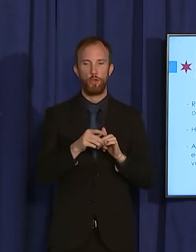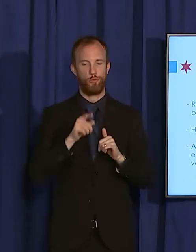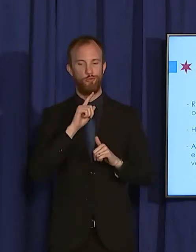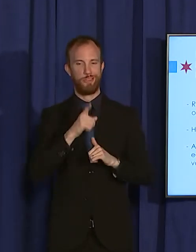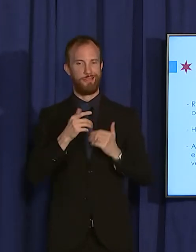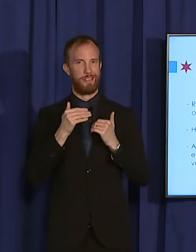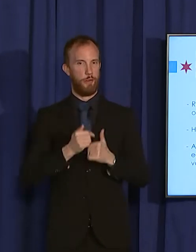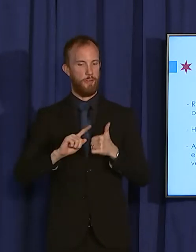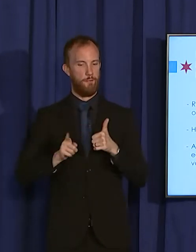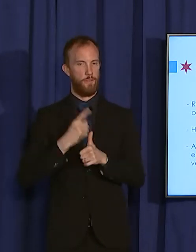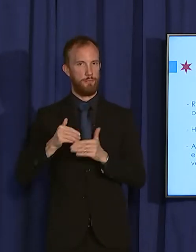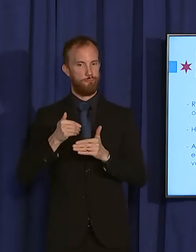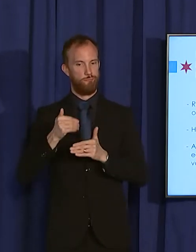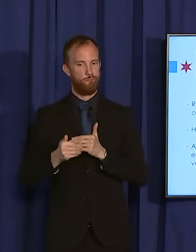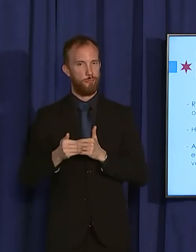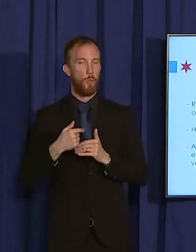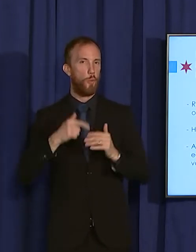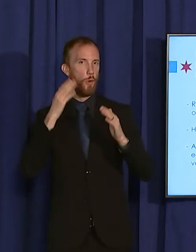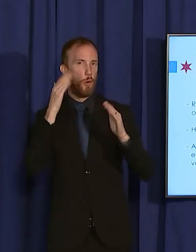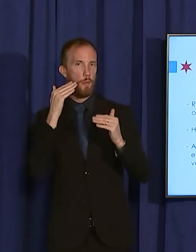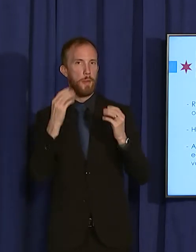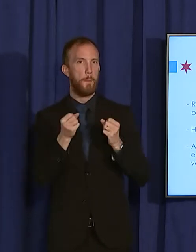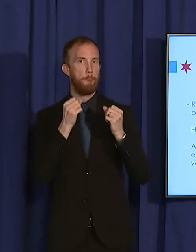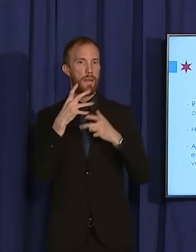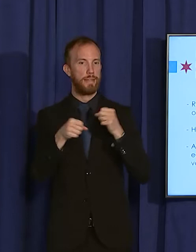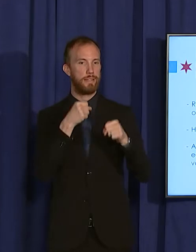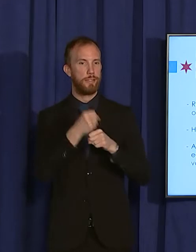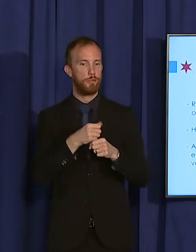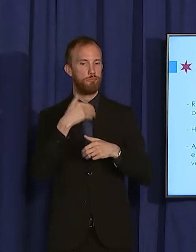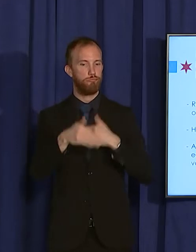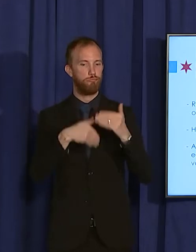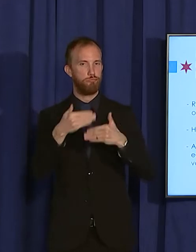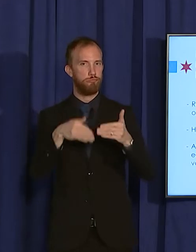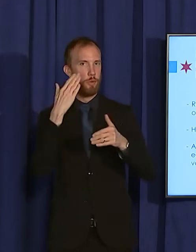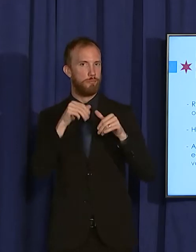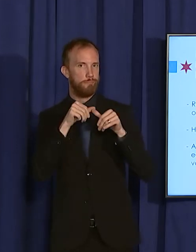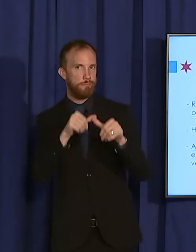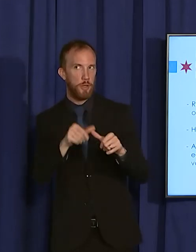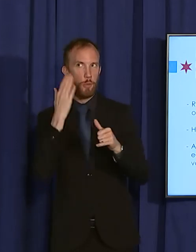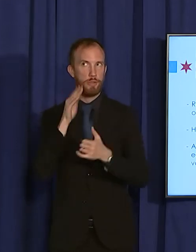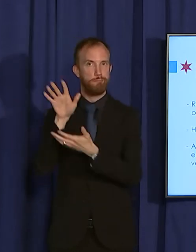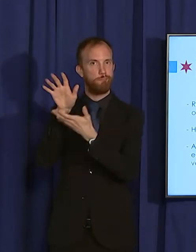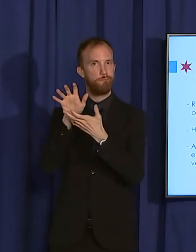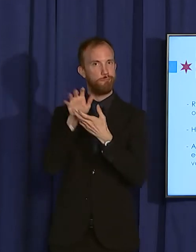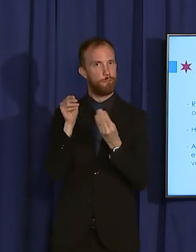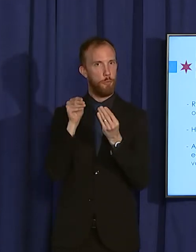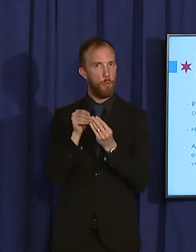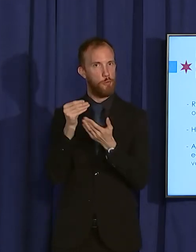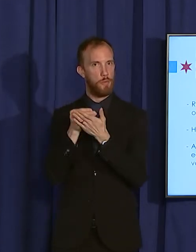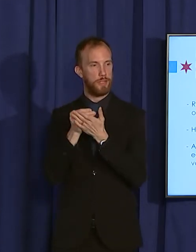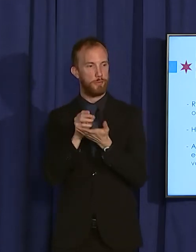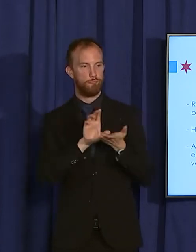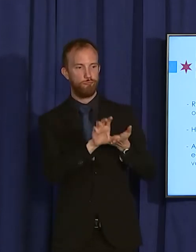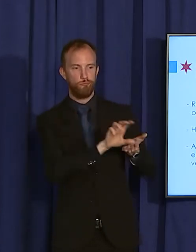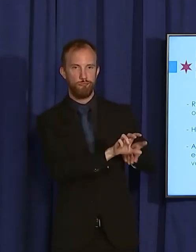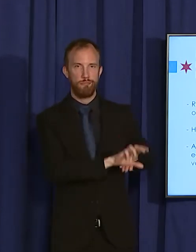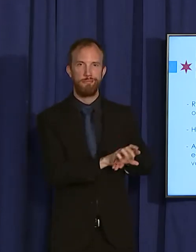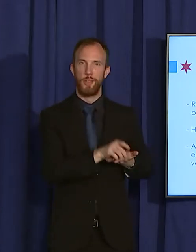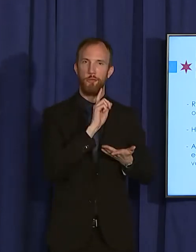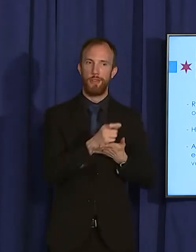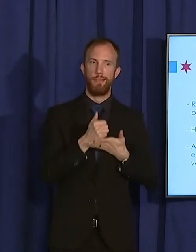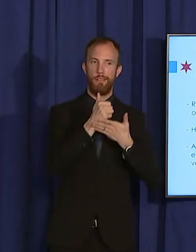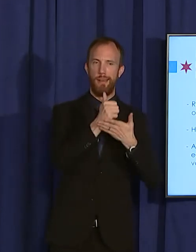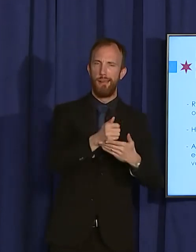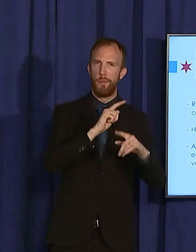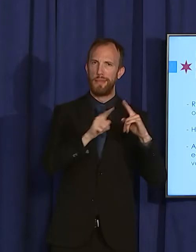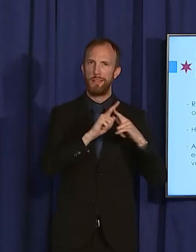this will be a multi-year work with additional funding that will come in. And we really see this as a way to get at a lot of the health inequities